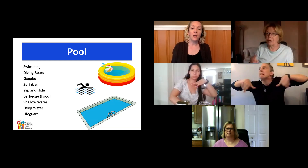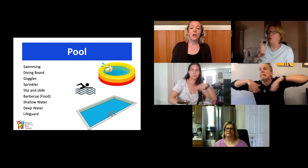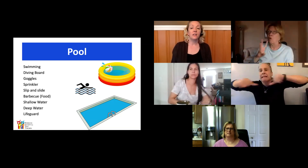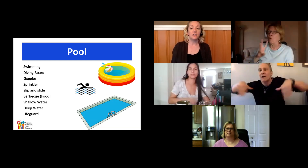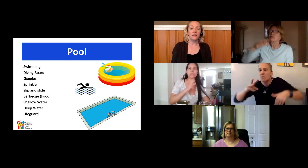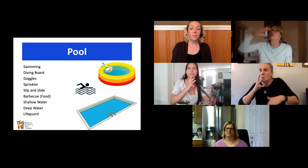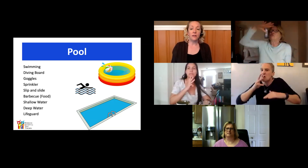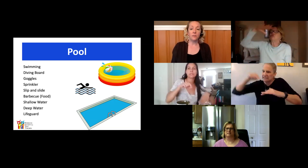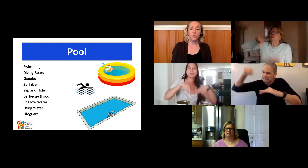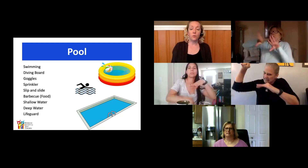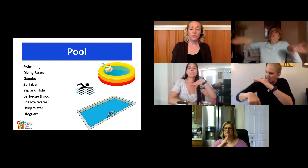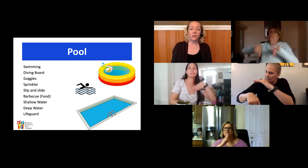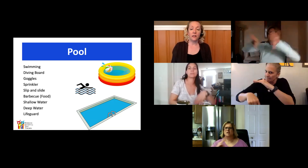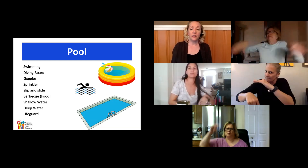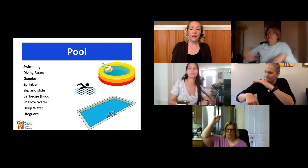that.